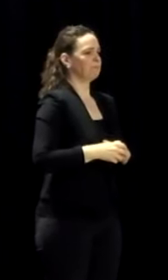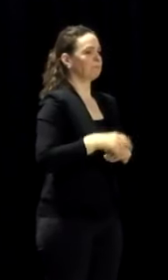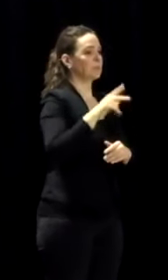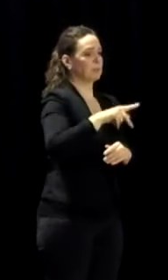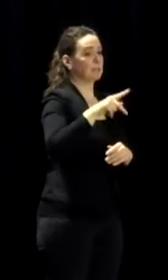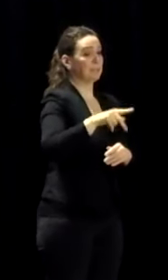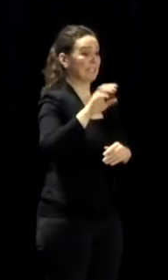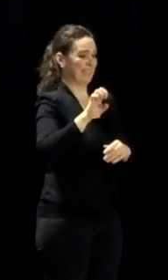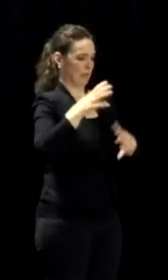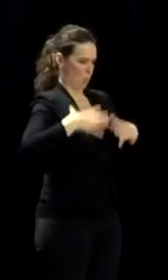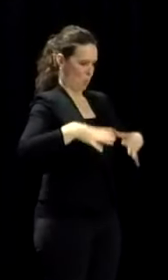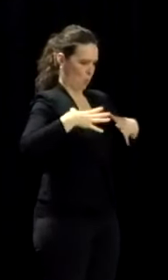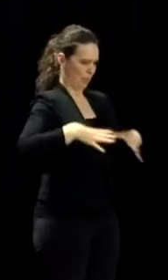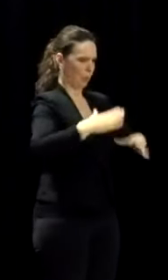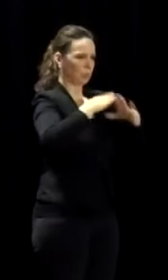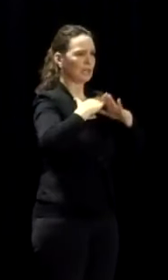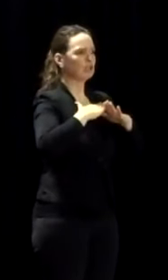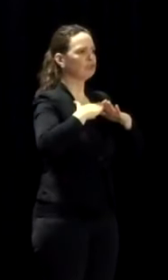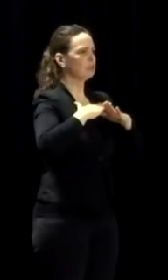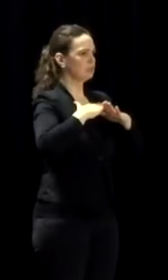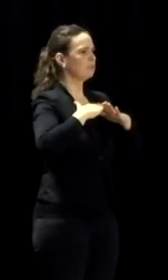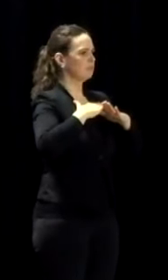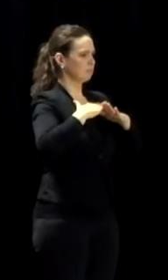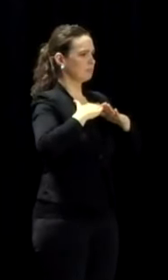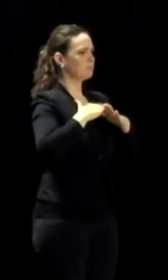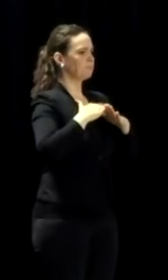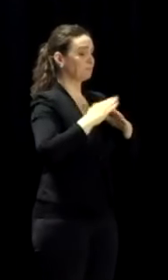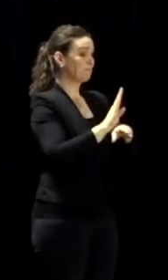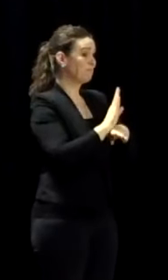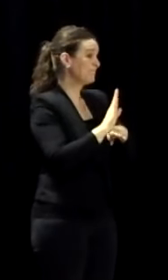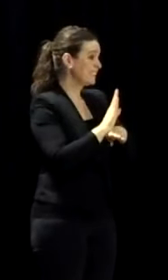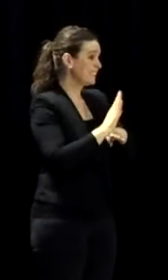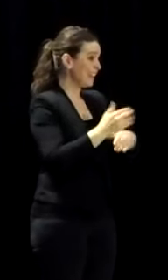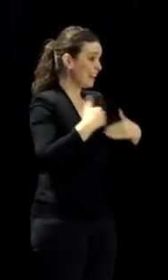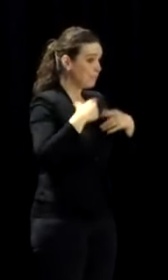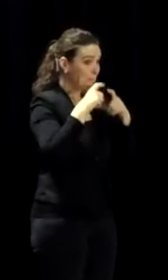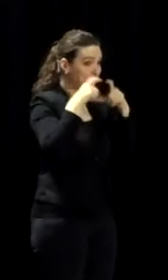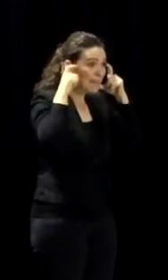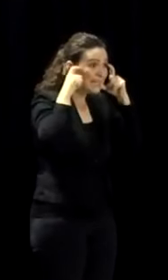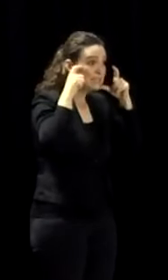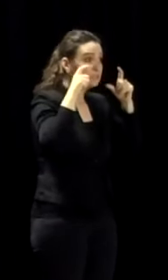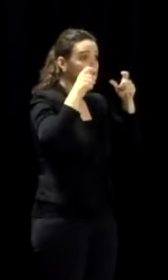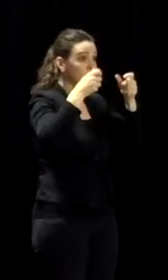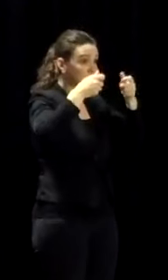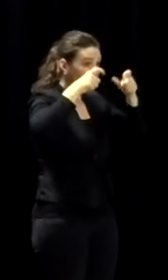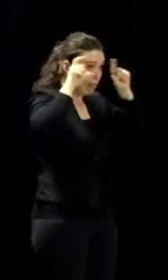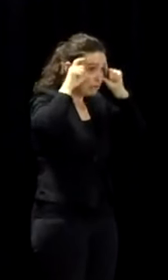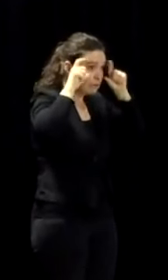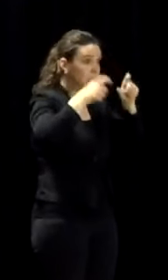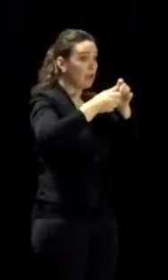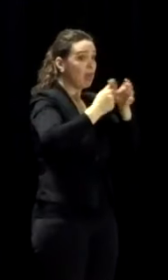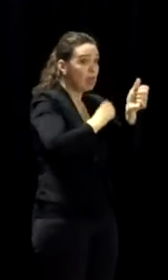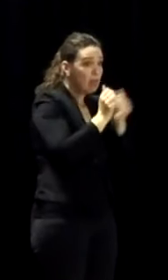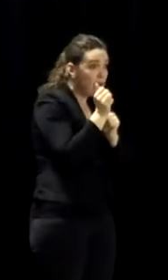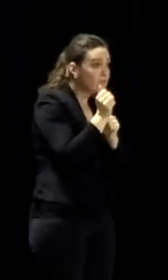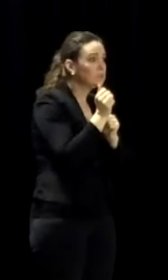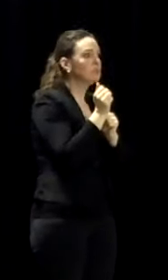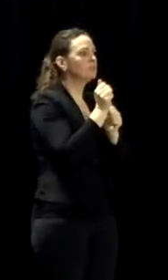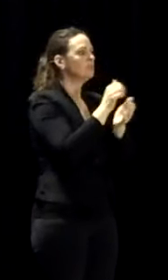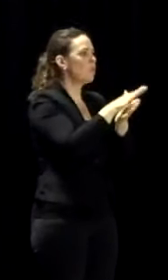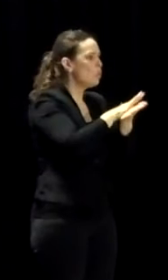emergency medical equipment. If you're a business that has these are the masks. These